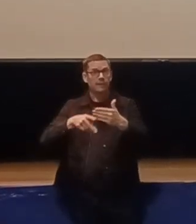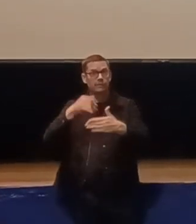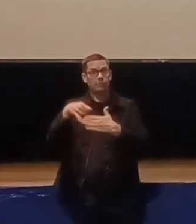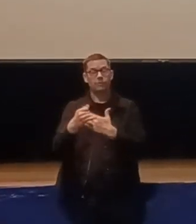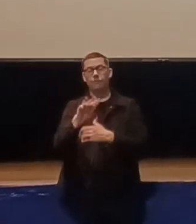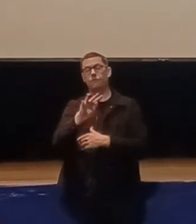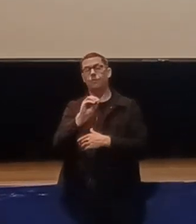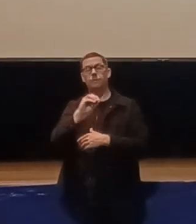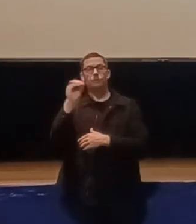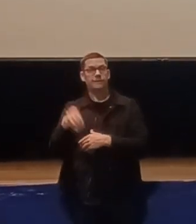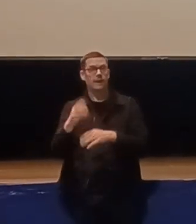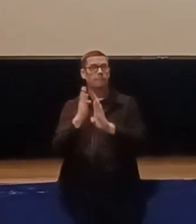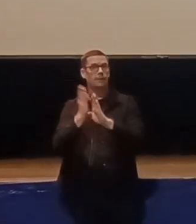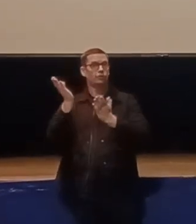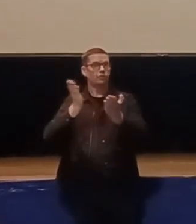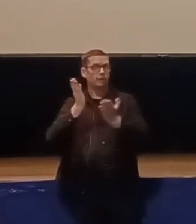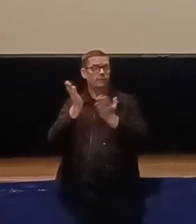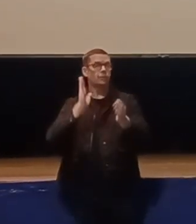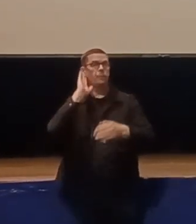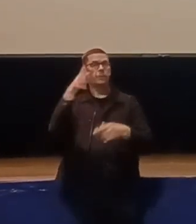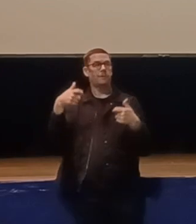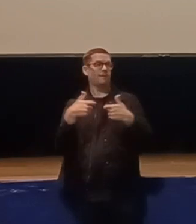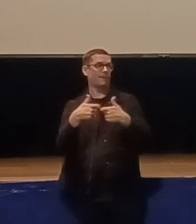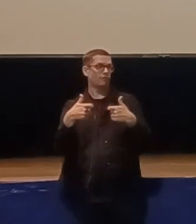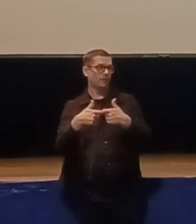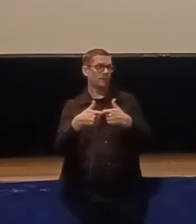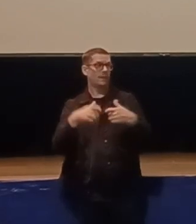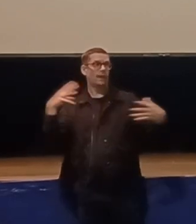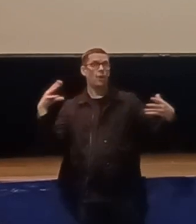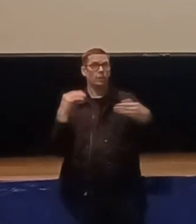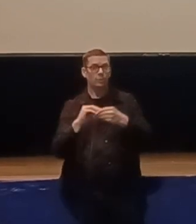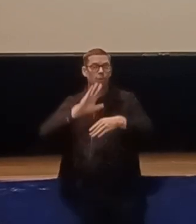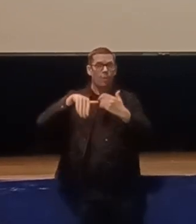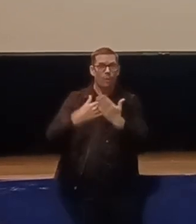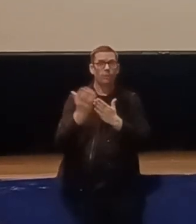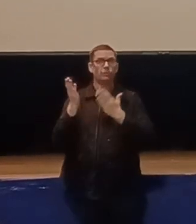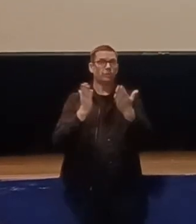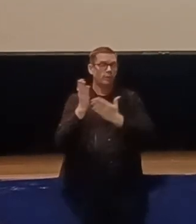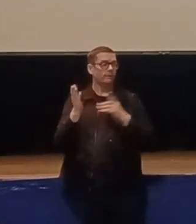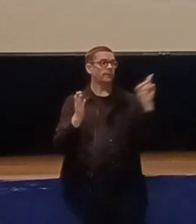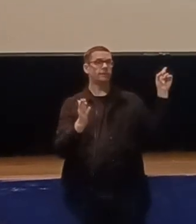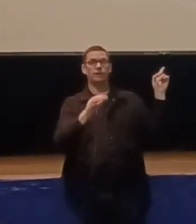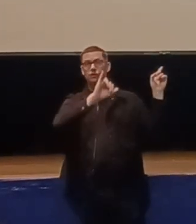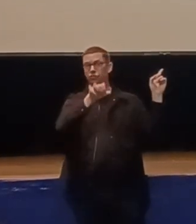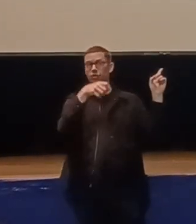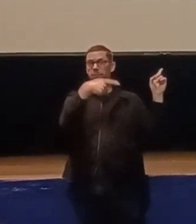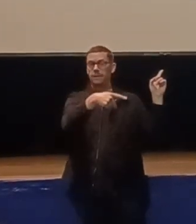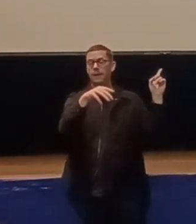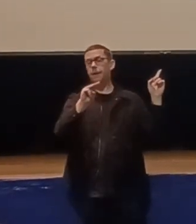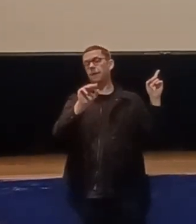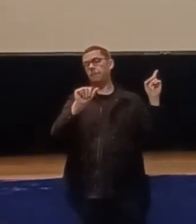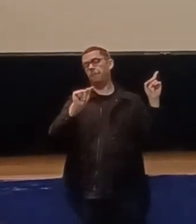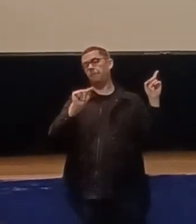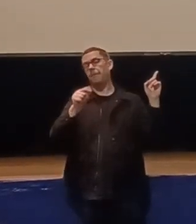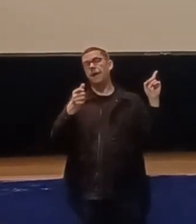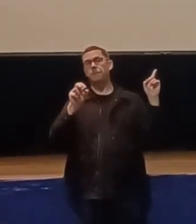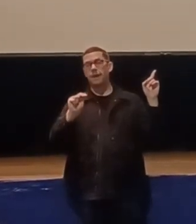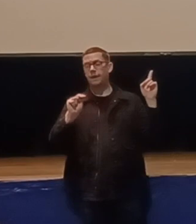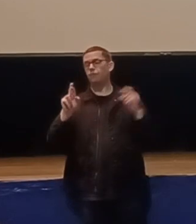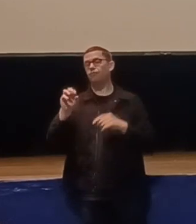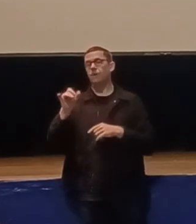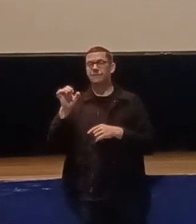bus service in Boston will be electric, including all service in neighborhoods of Jamaica Plain, Mattapan, Rosendale, and Hyde